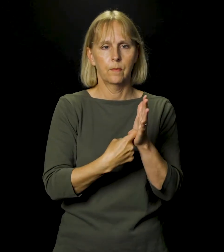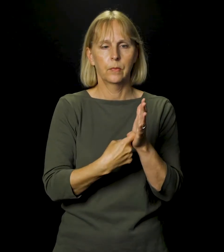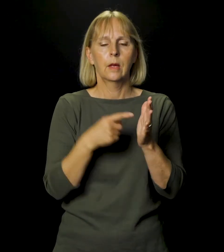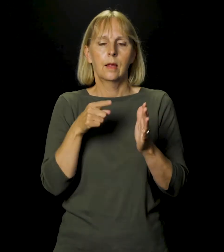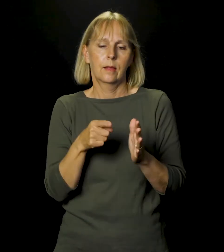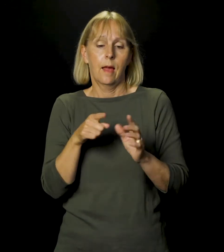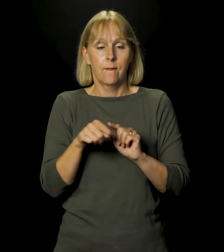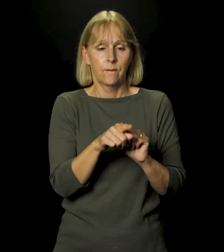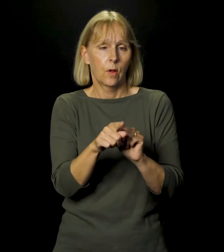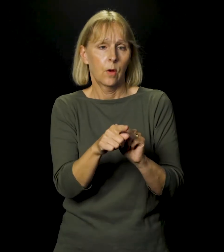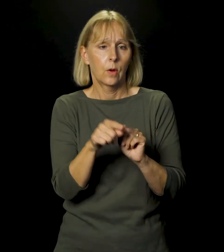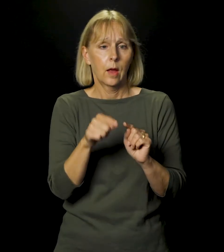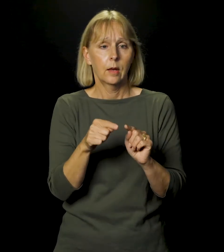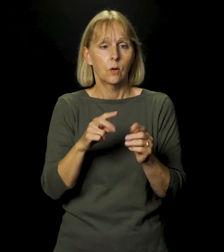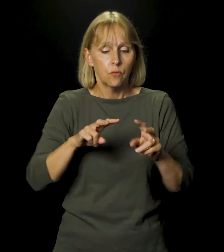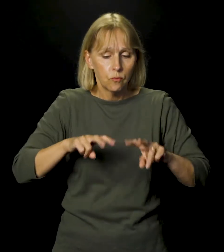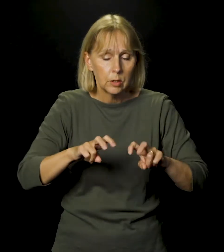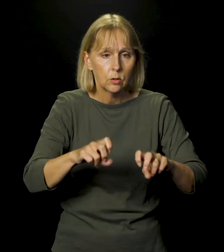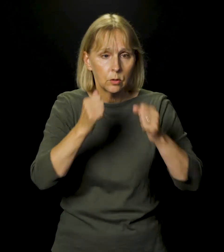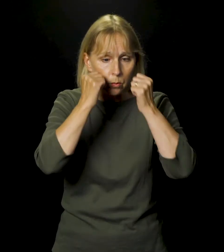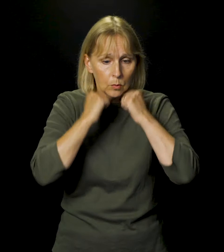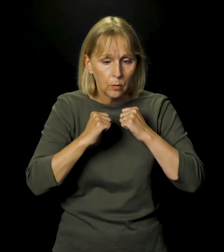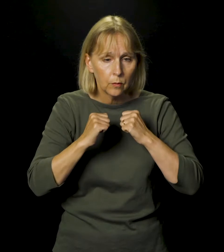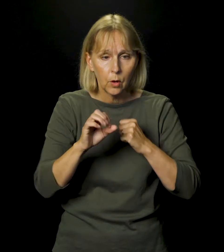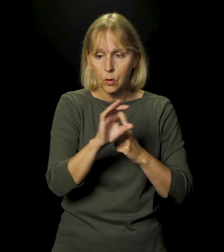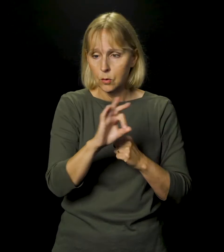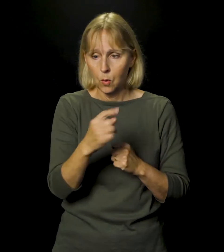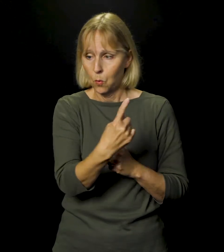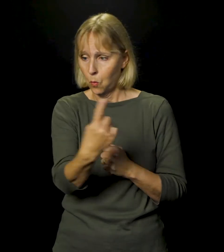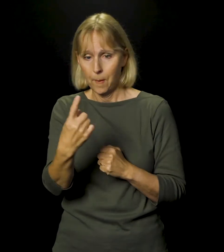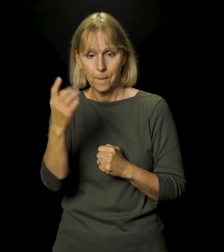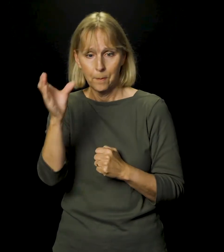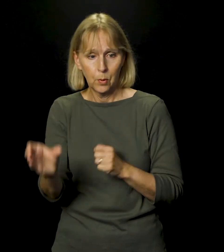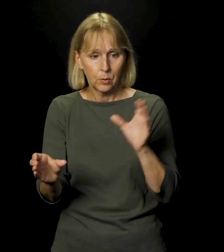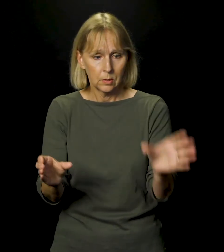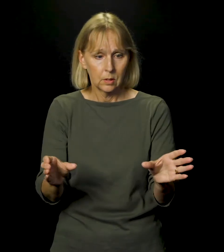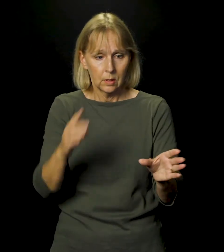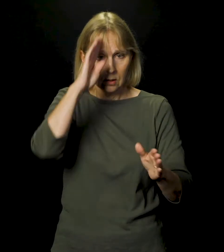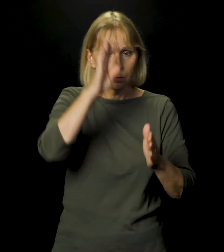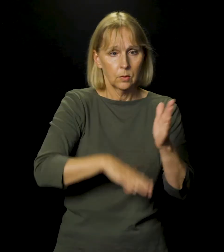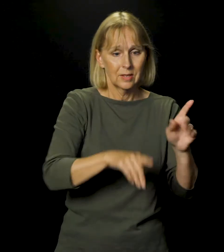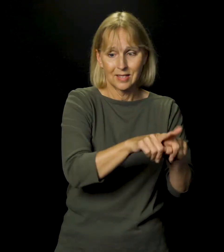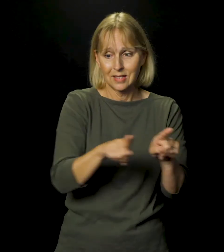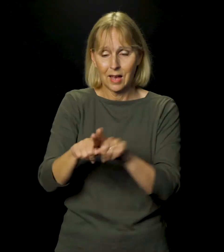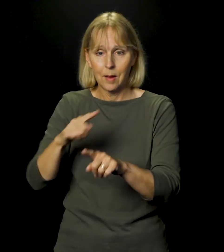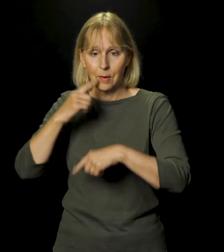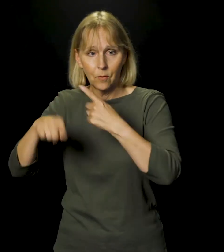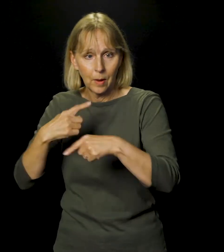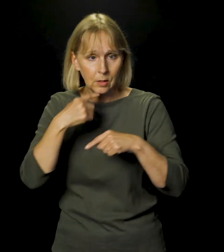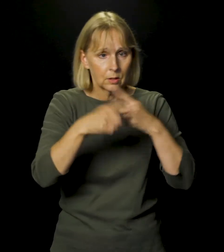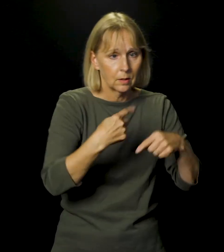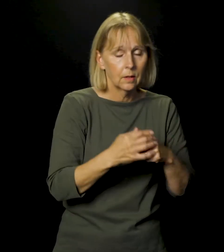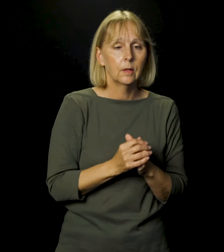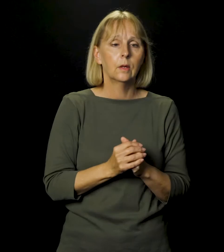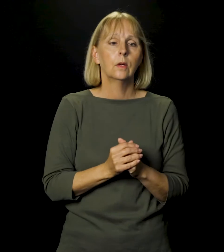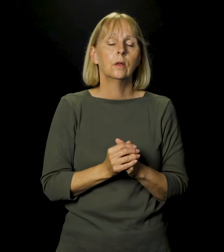raises the question, what and who can I trust? The Wall Street Journal recently published a video